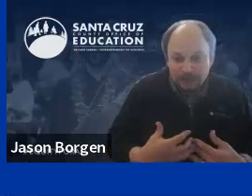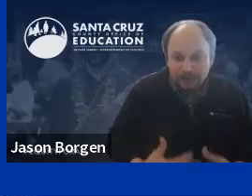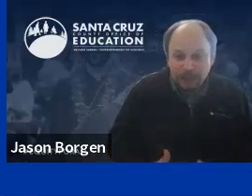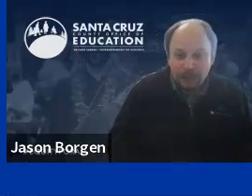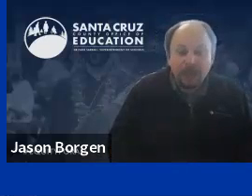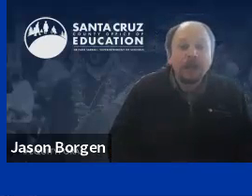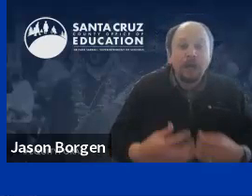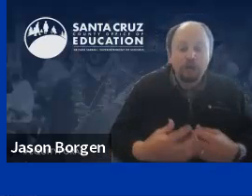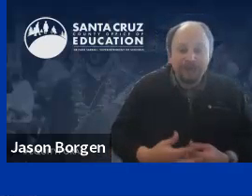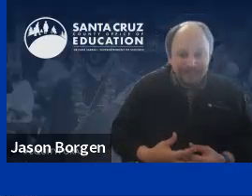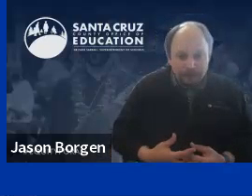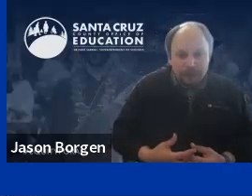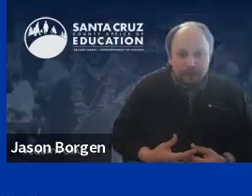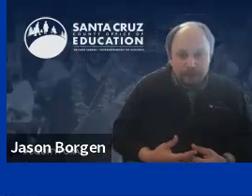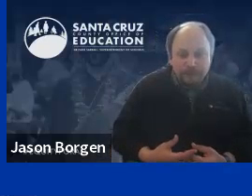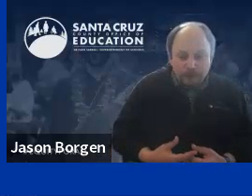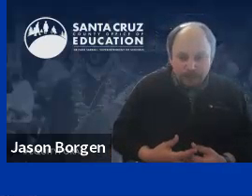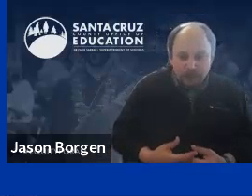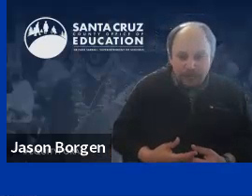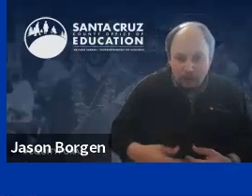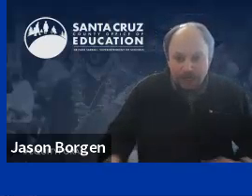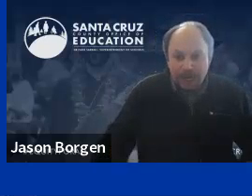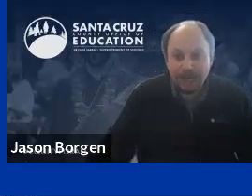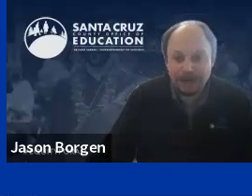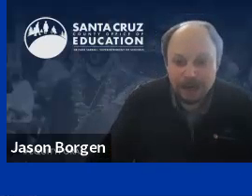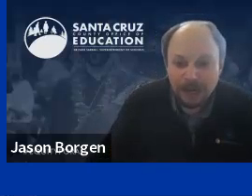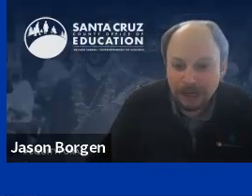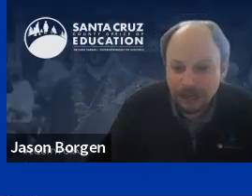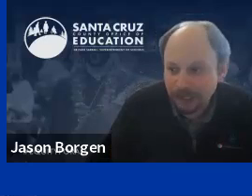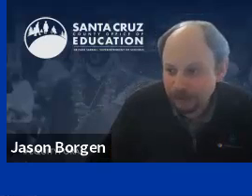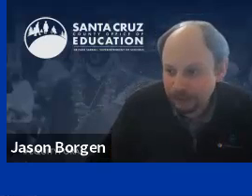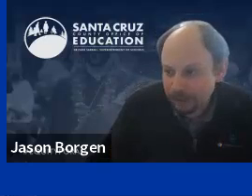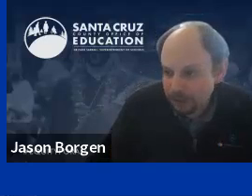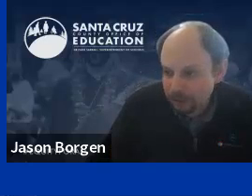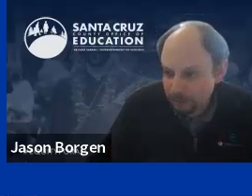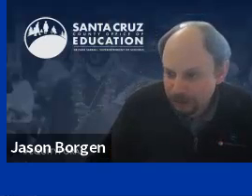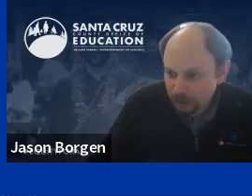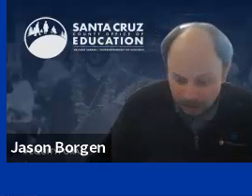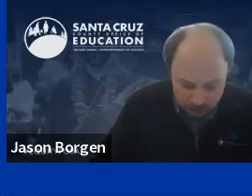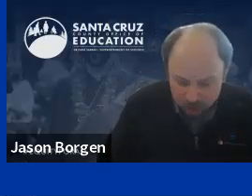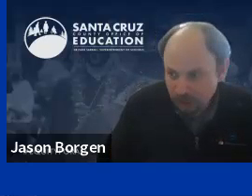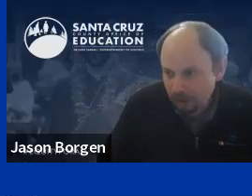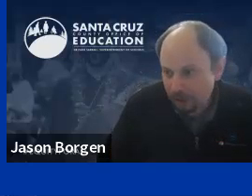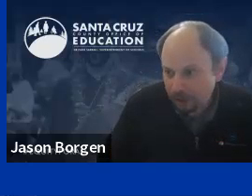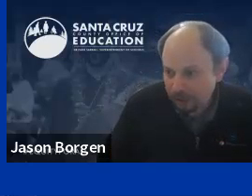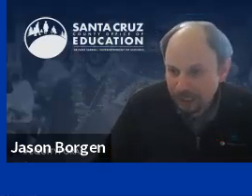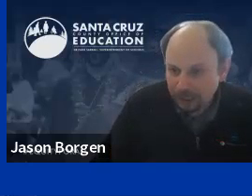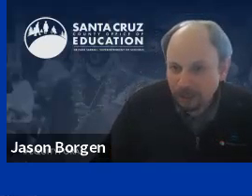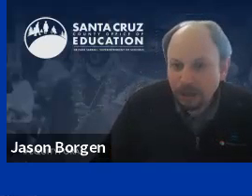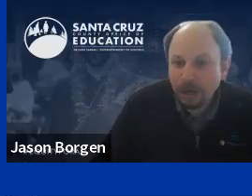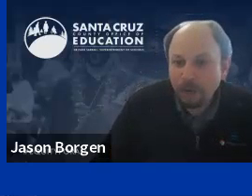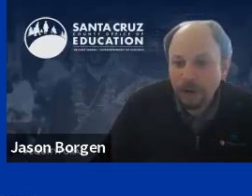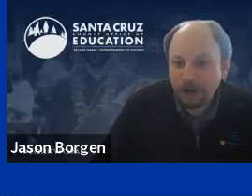capacity within a group of leaders to focus on digital equity and literacy. So I'm just going to go ahead and share a